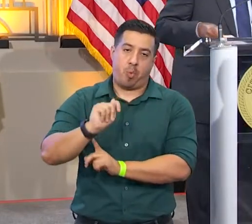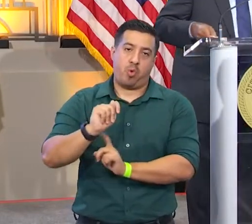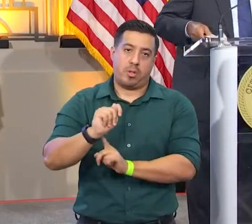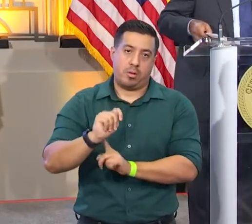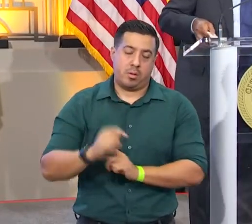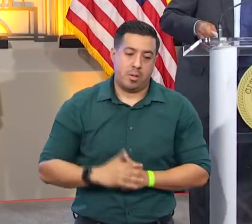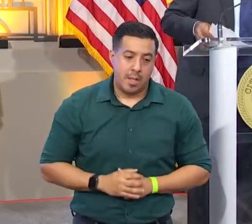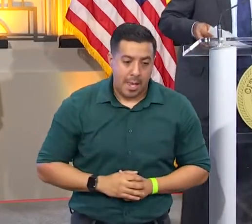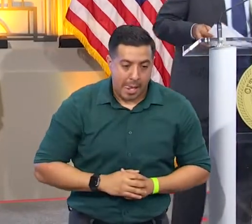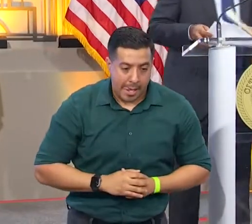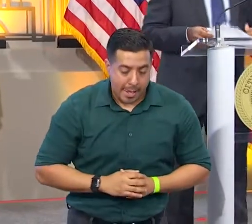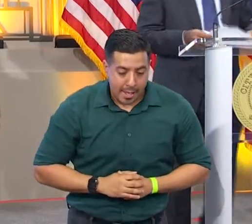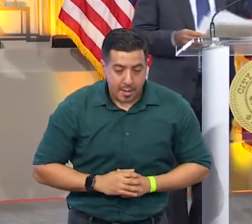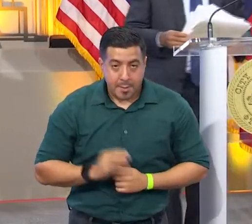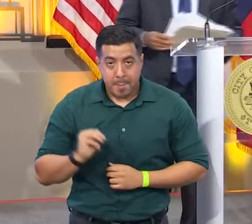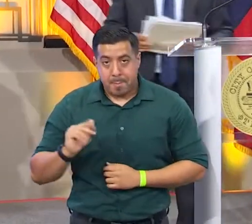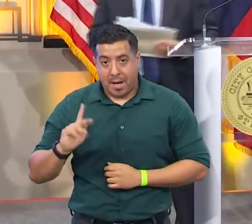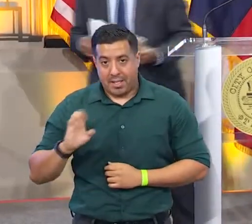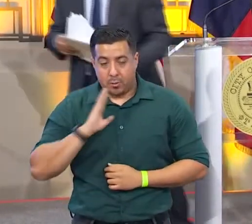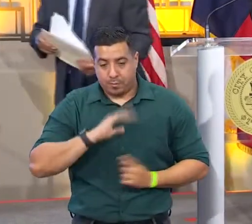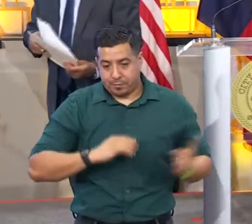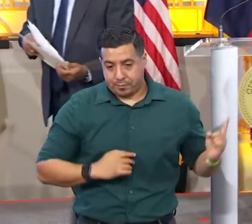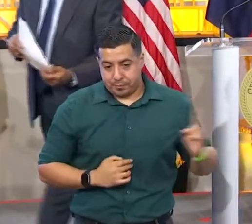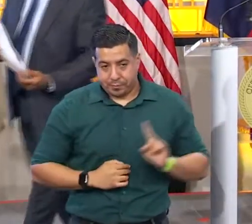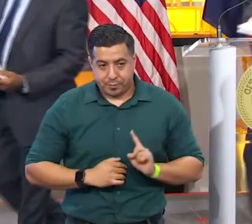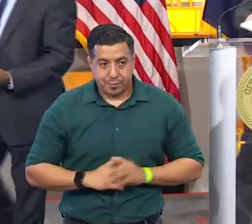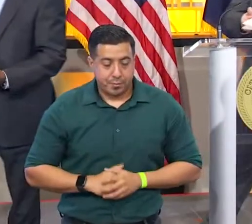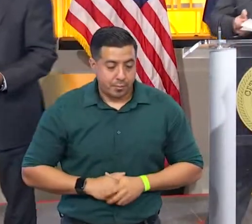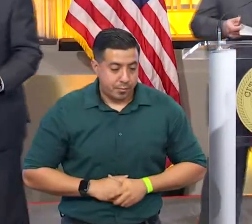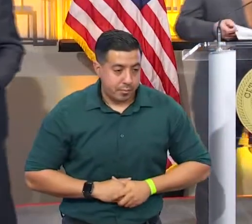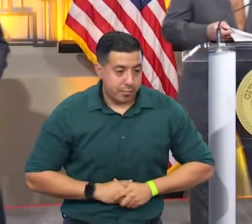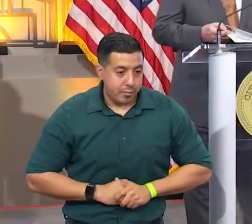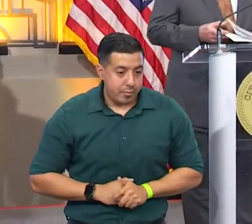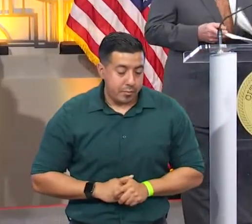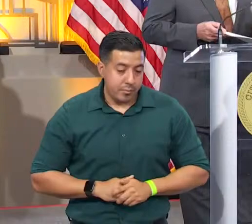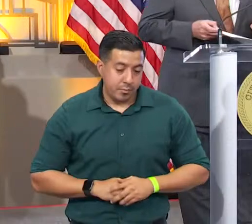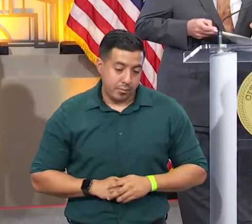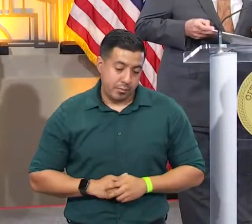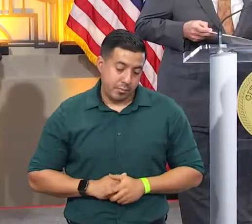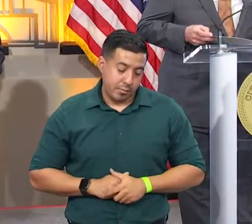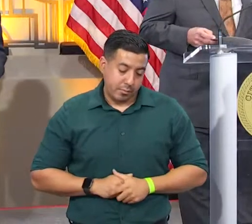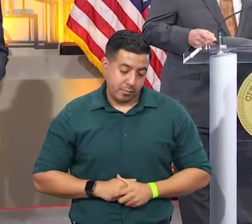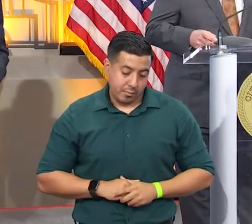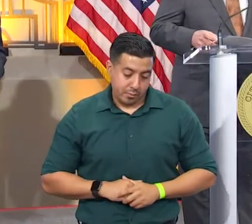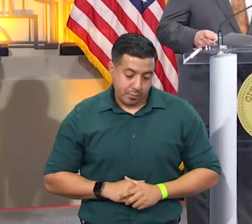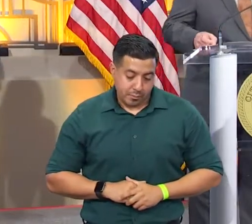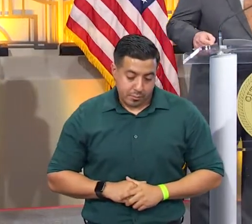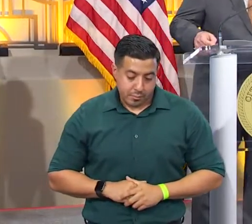Thank you.